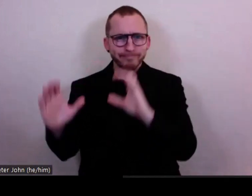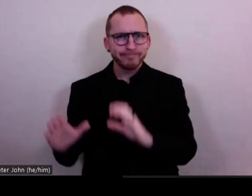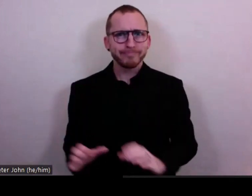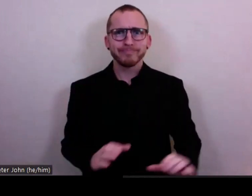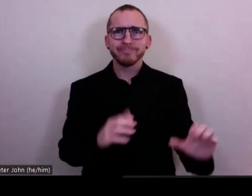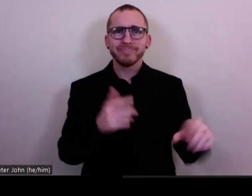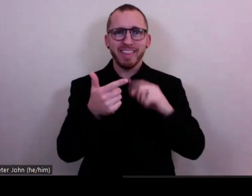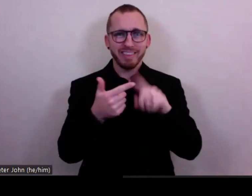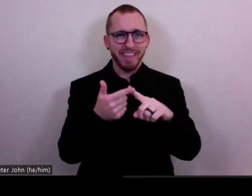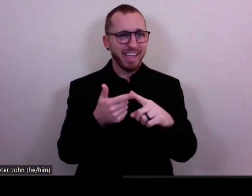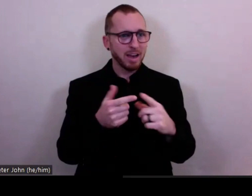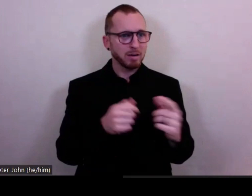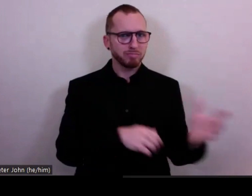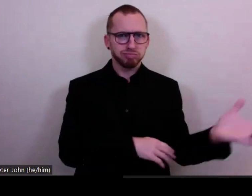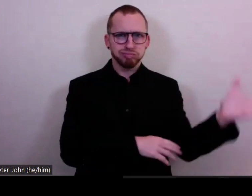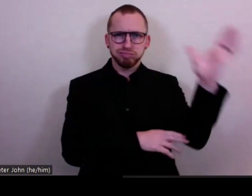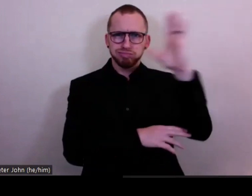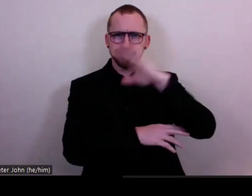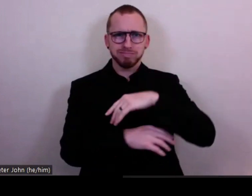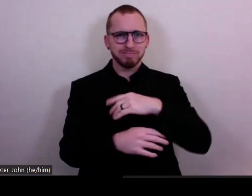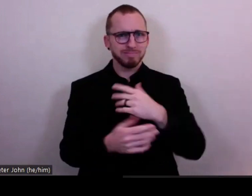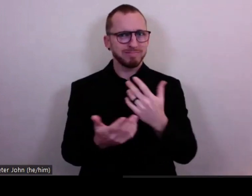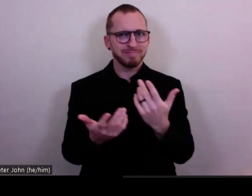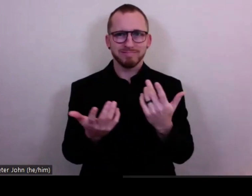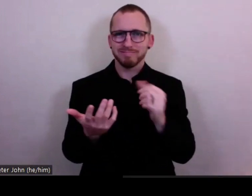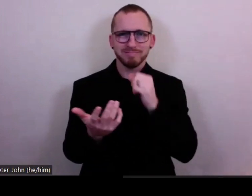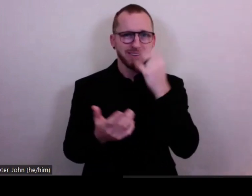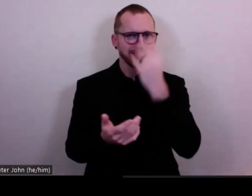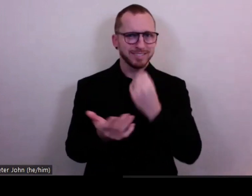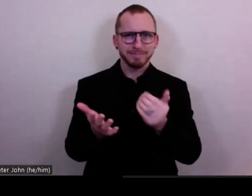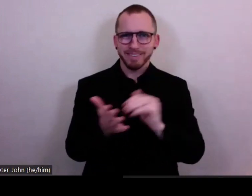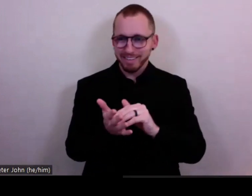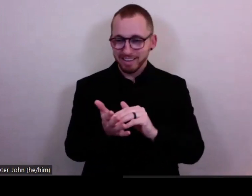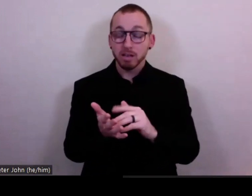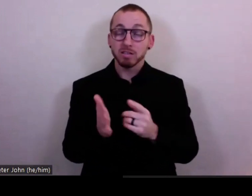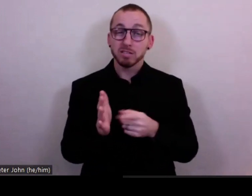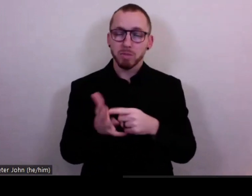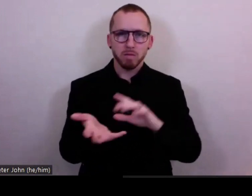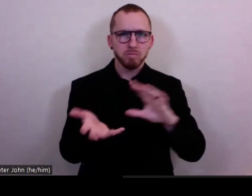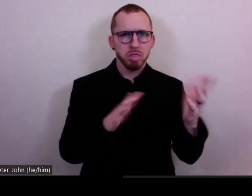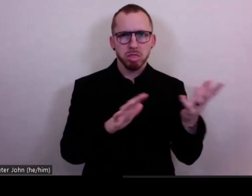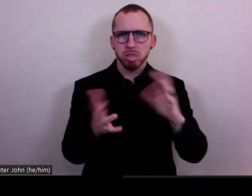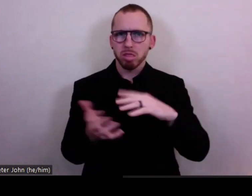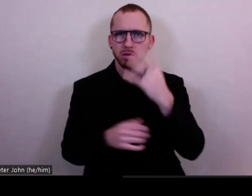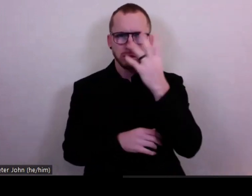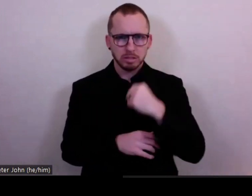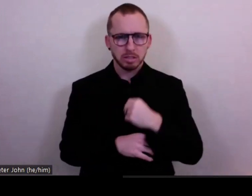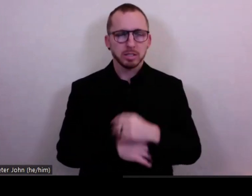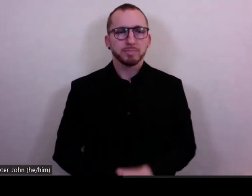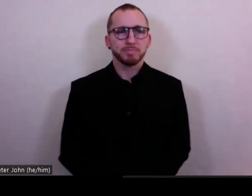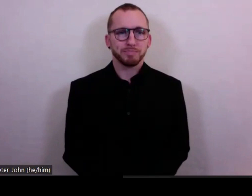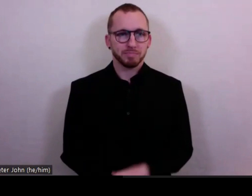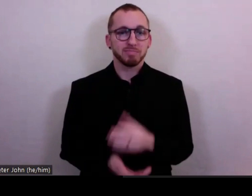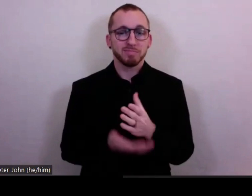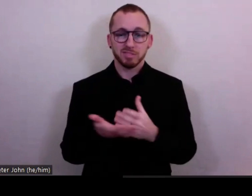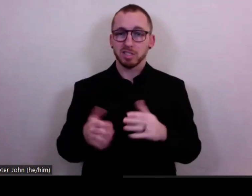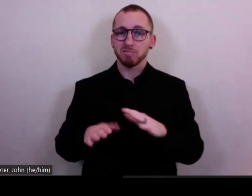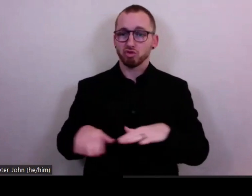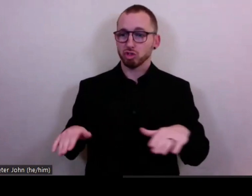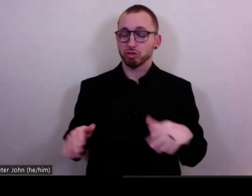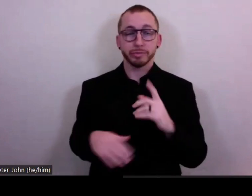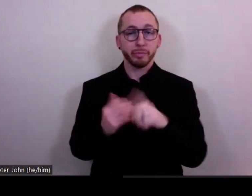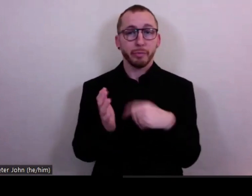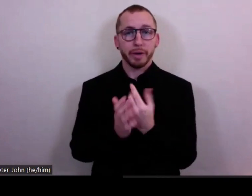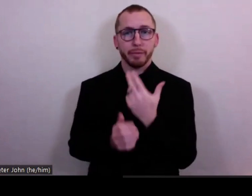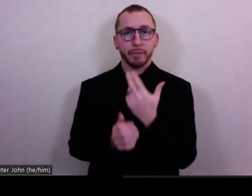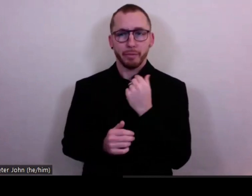at 12:30, and they didn't go back to sleep again. And that happens. We see kiddos that are functioning on 1 hour,